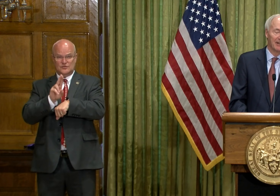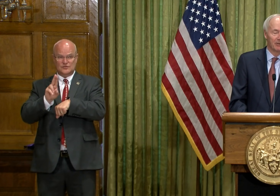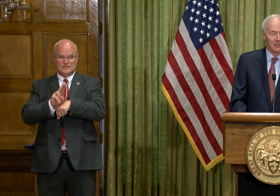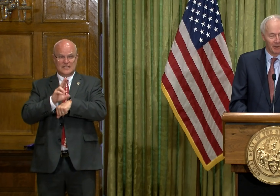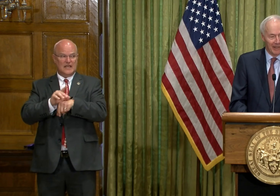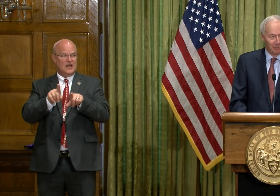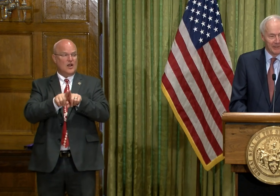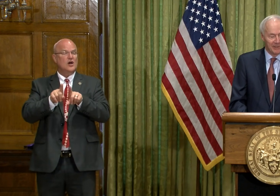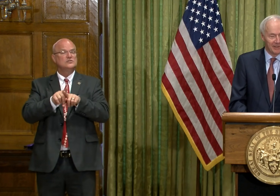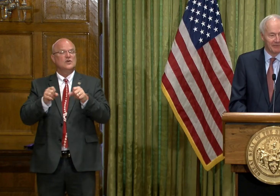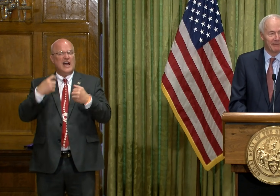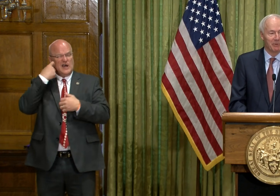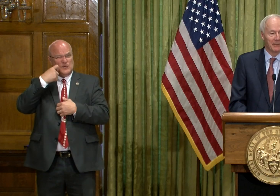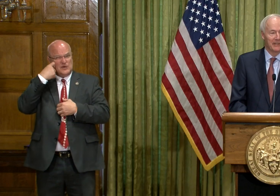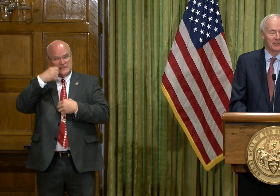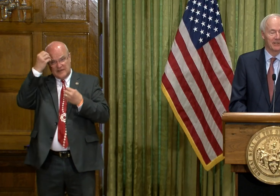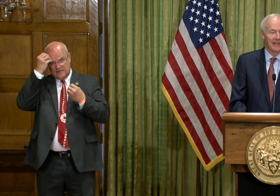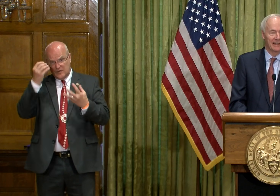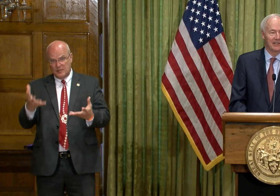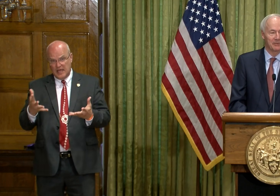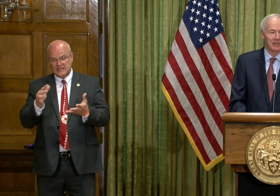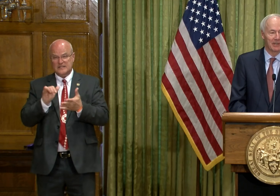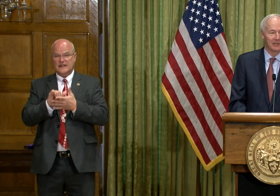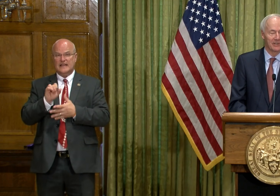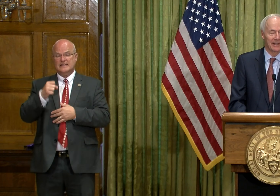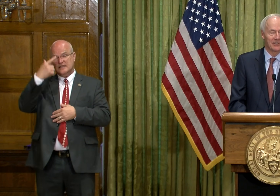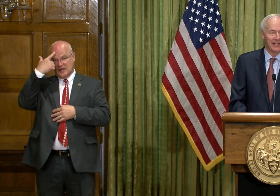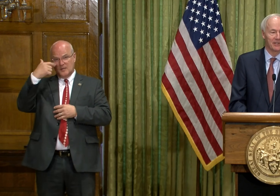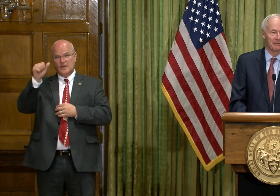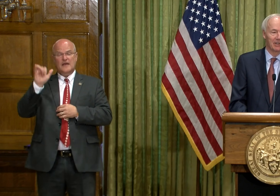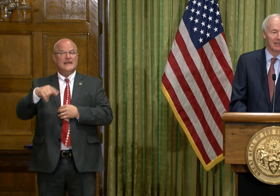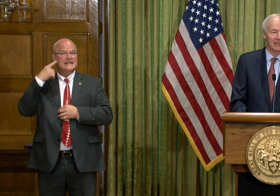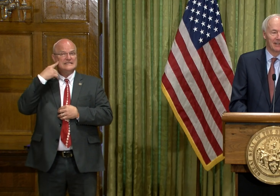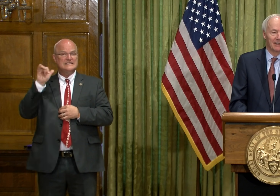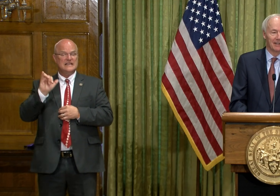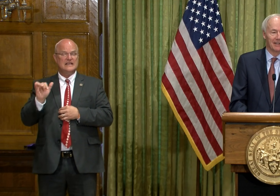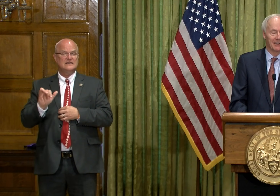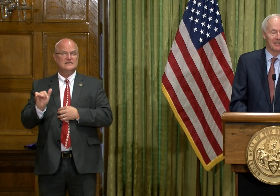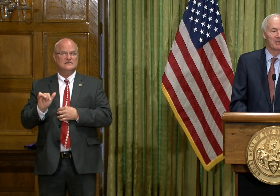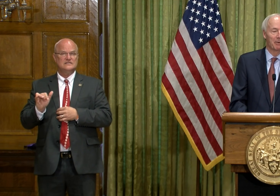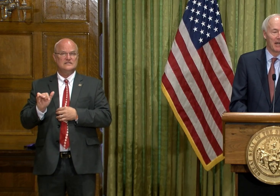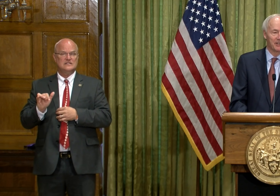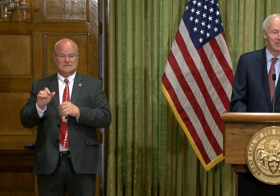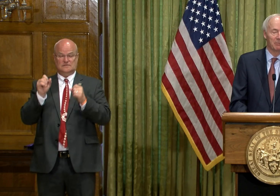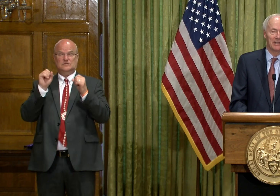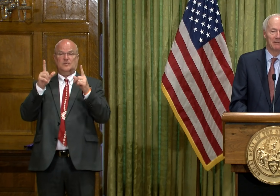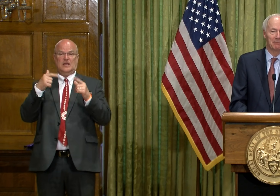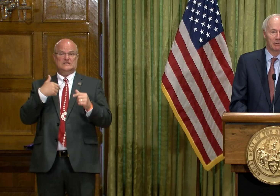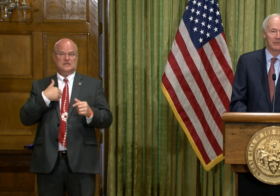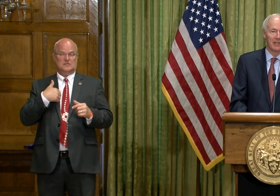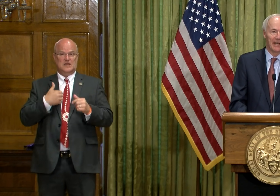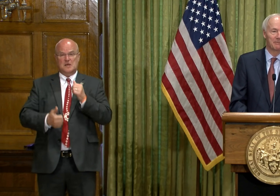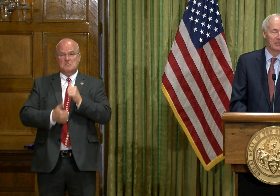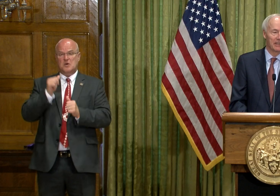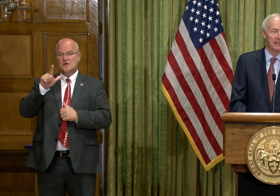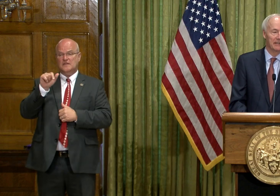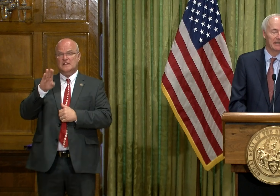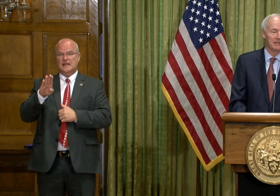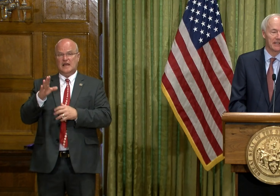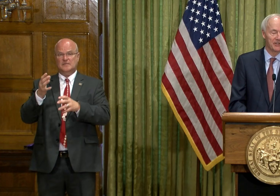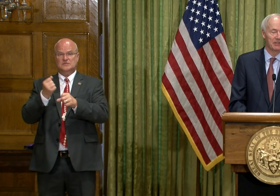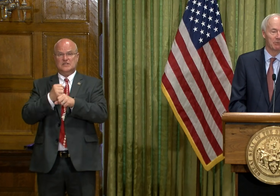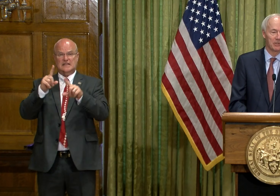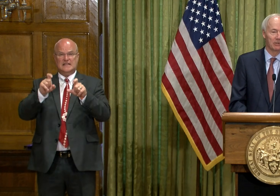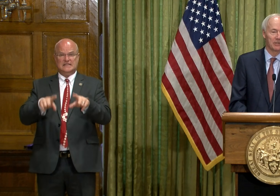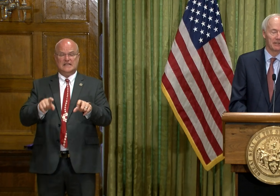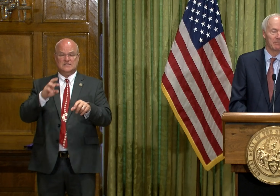using and also how recent of information that is, because that sounds very a surprise to me. Most of the labs are getting